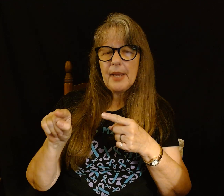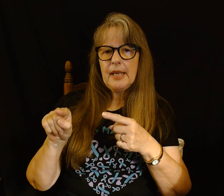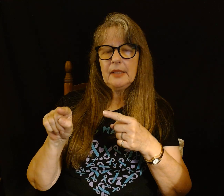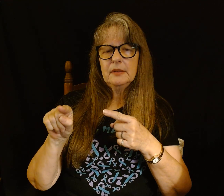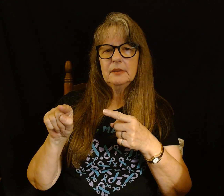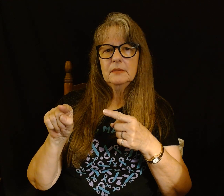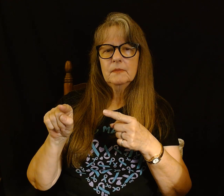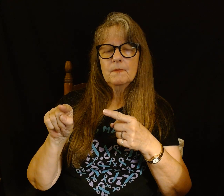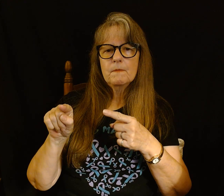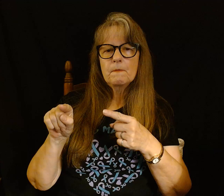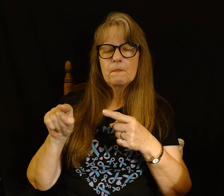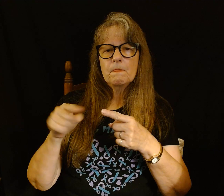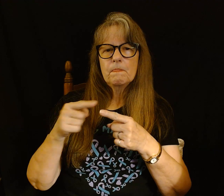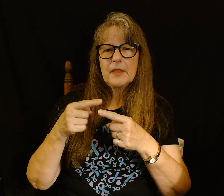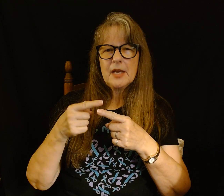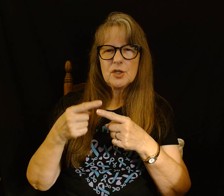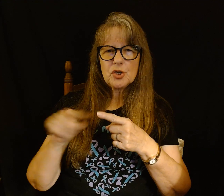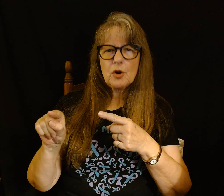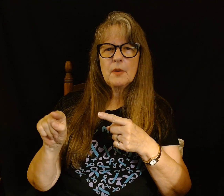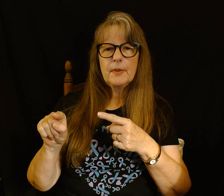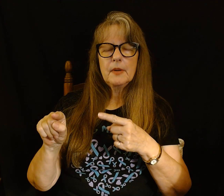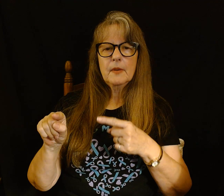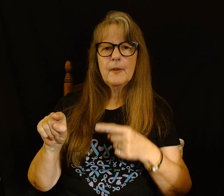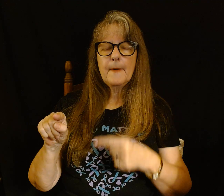pain, sharp.